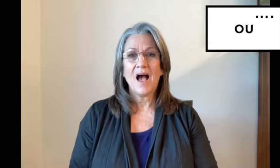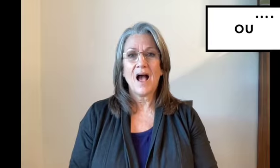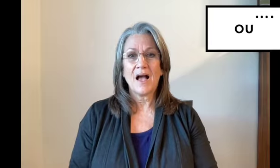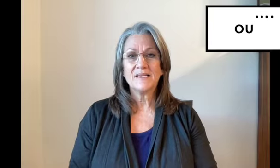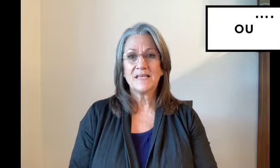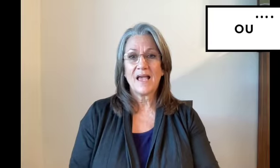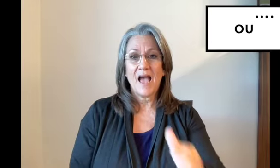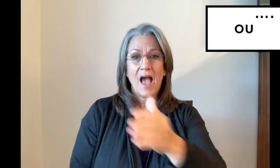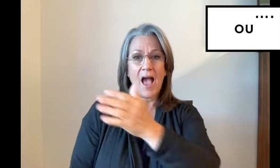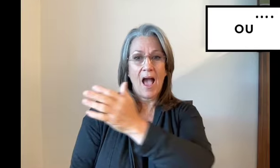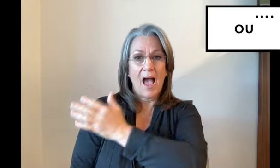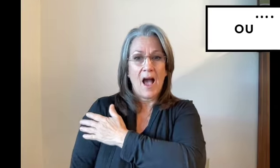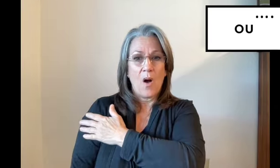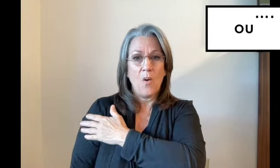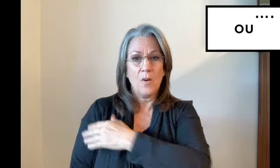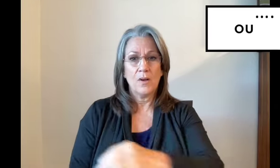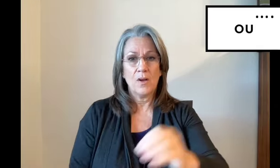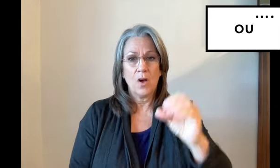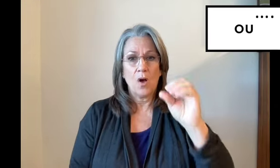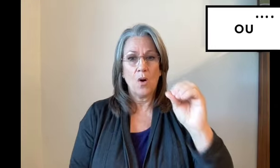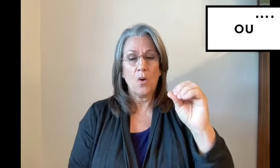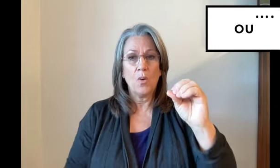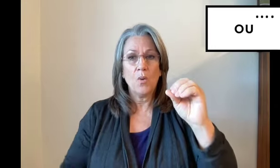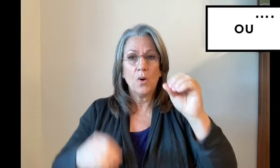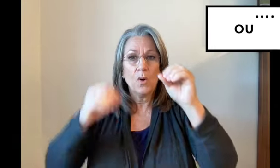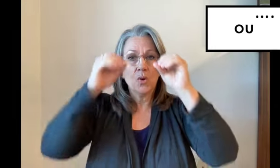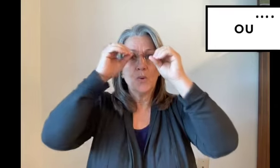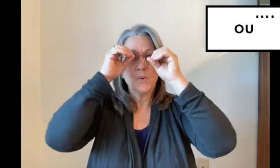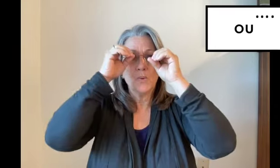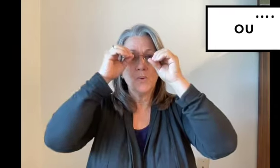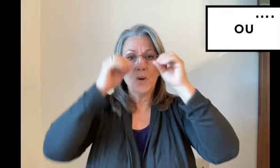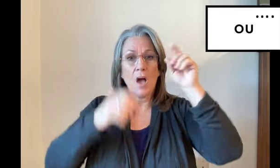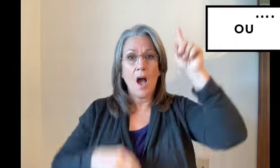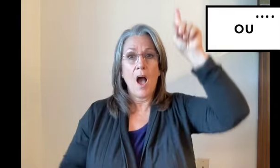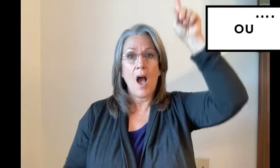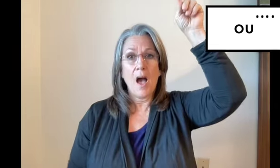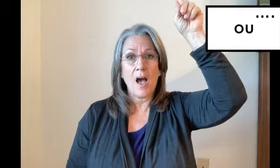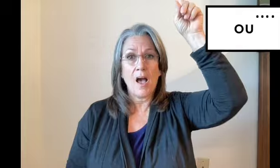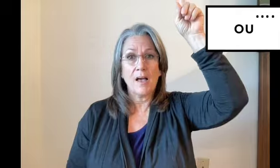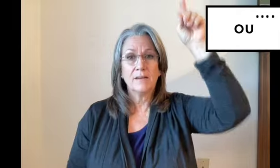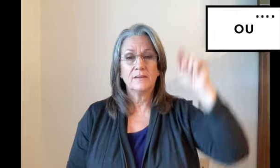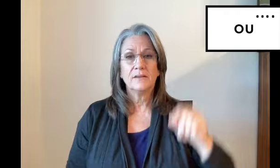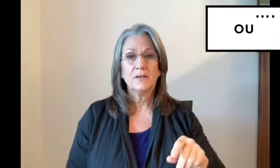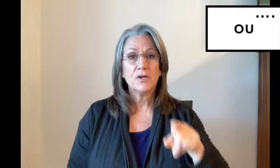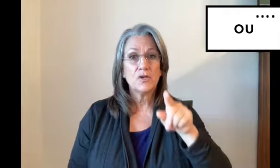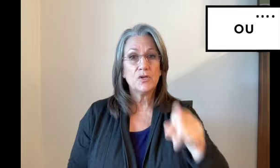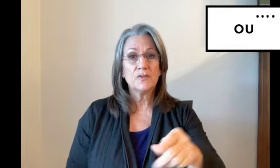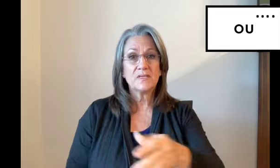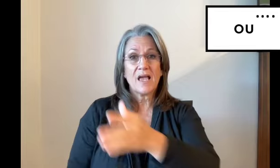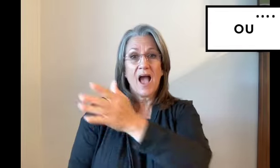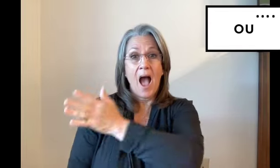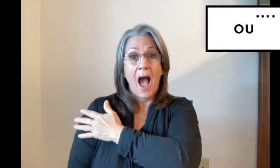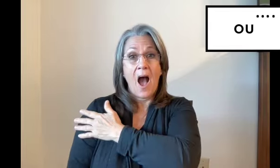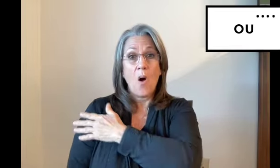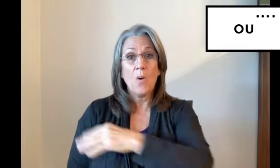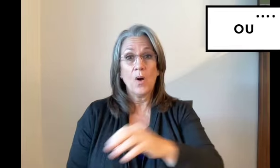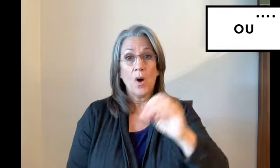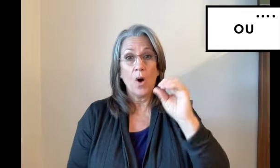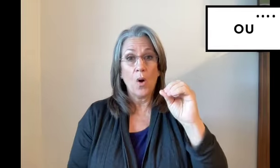I say ow, oh, ooh, ah. You say ow,